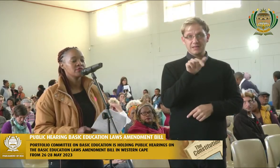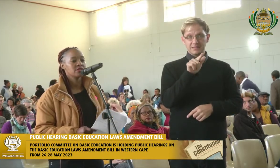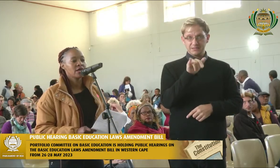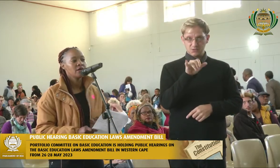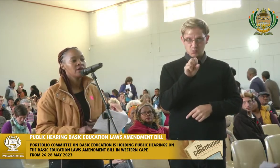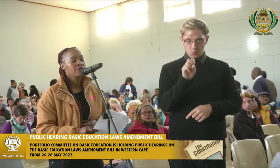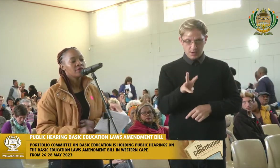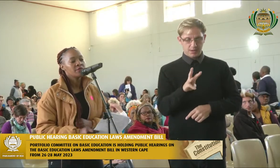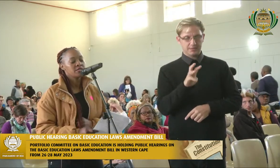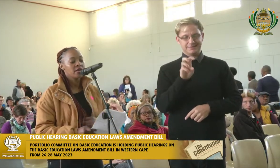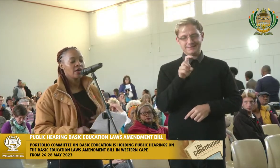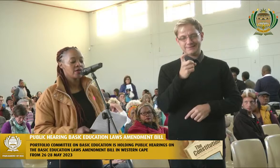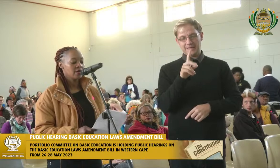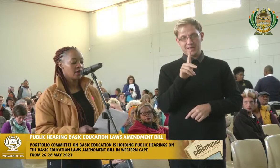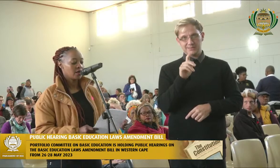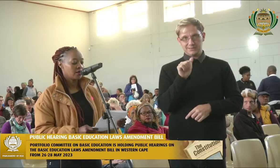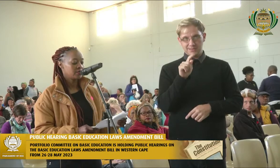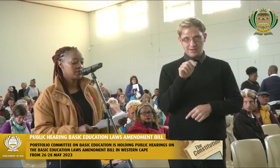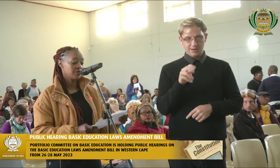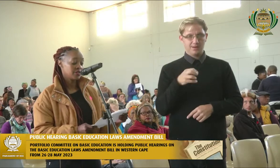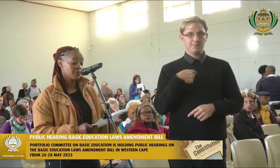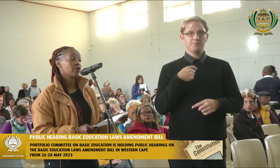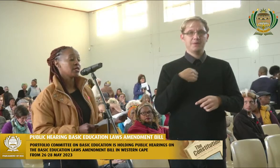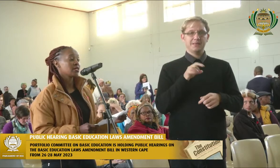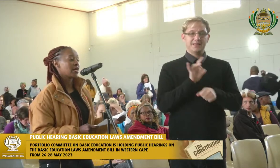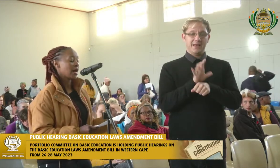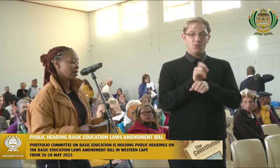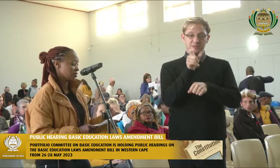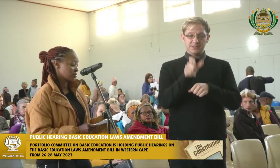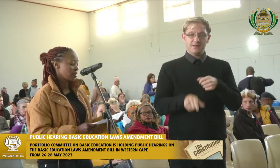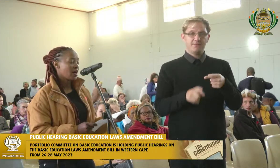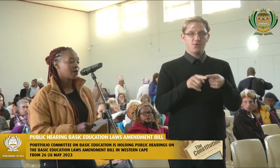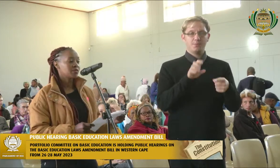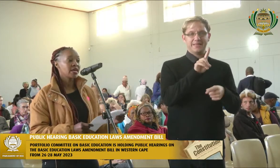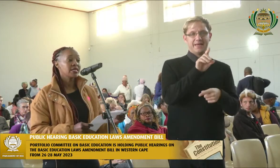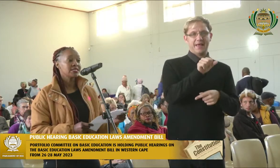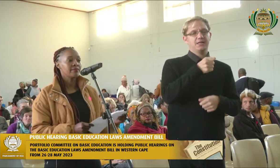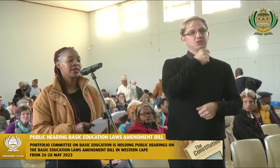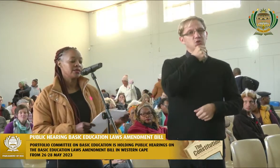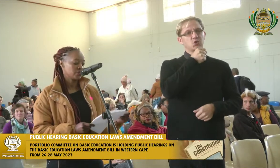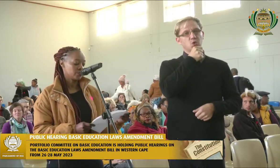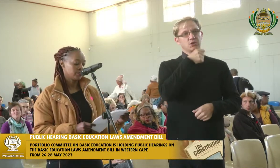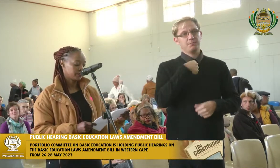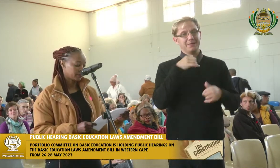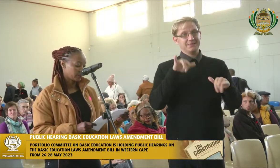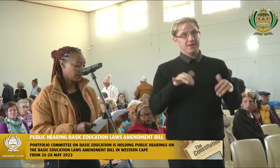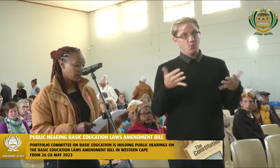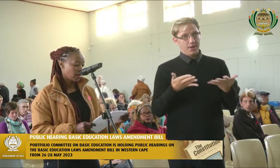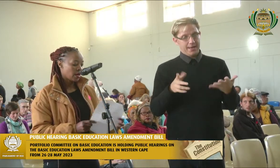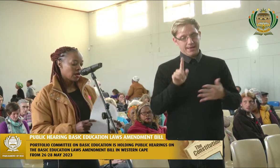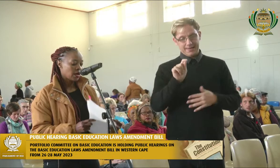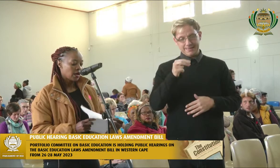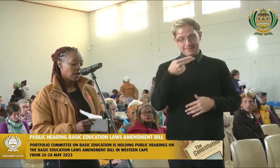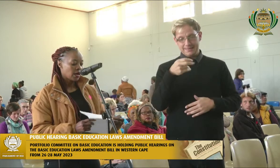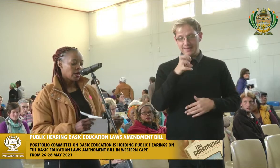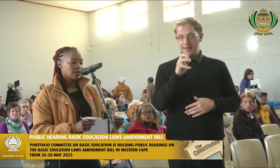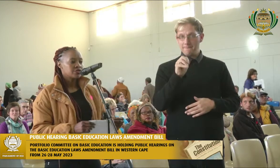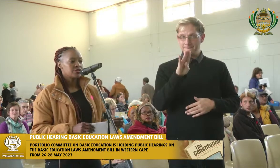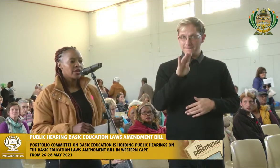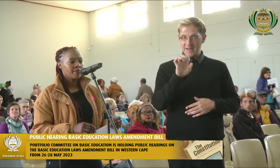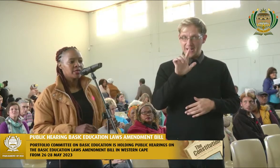George councillor from the DA, the Democratic Alliance. I'm staying in Tembalethu.